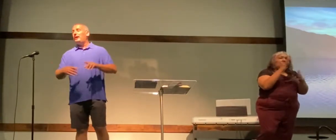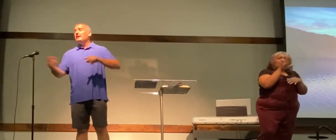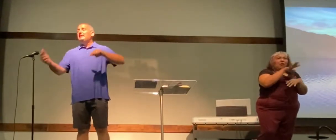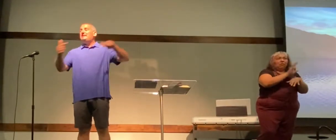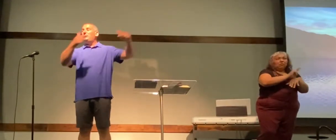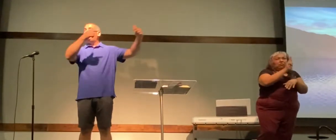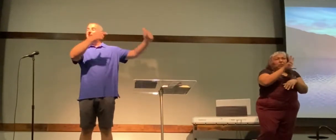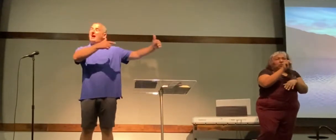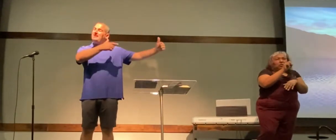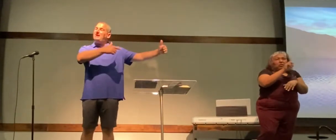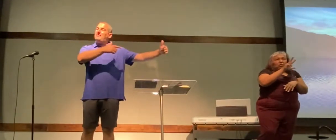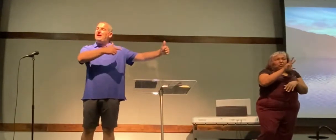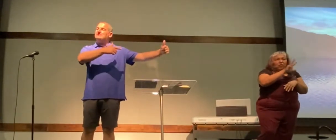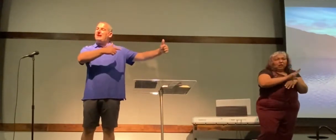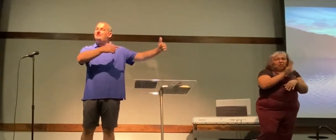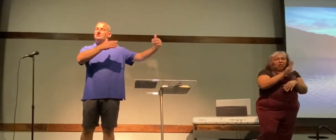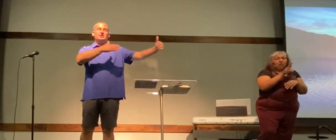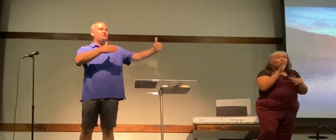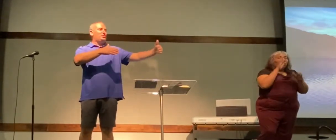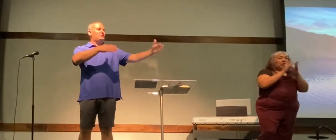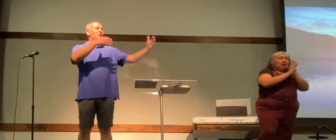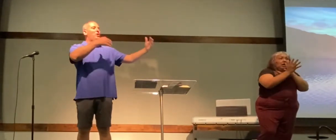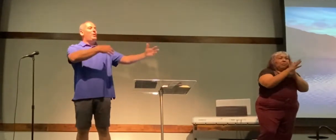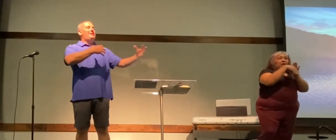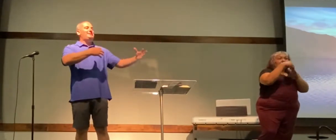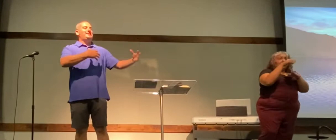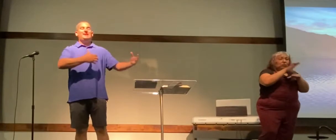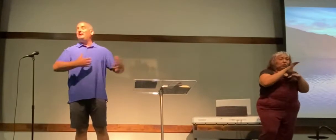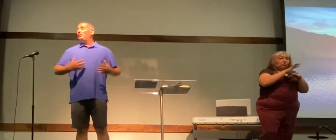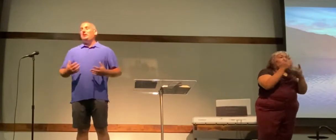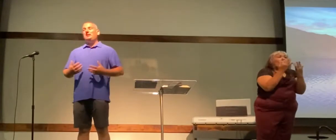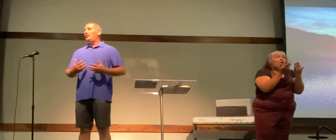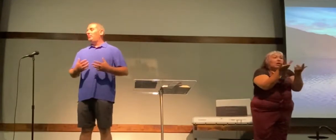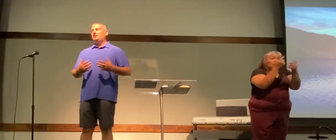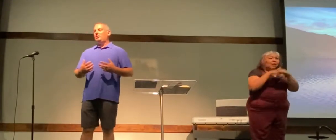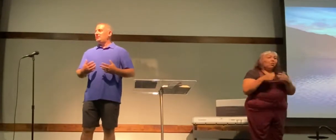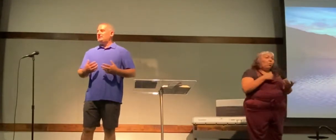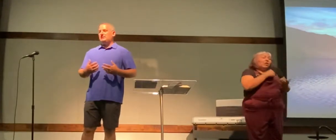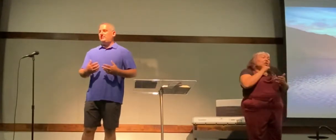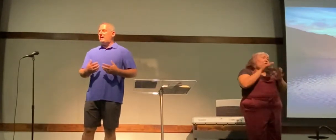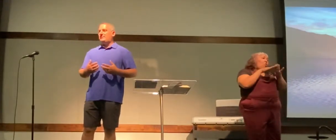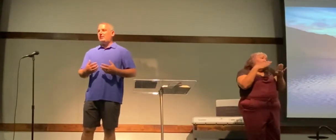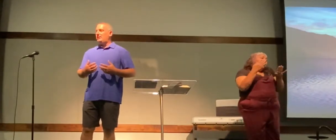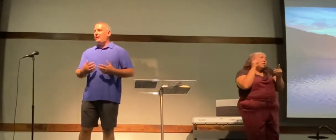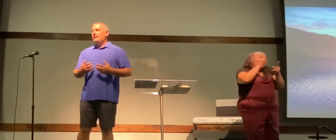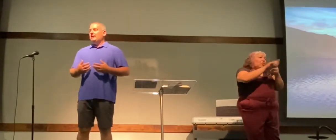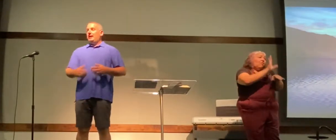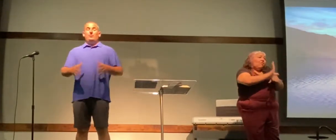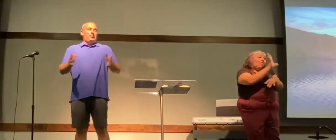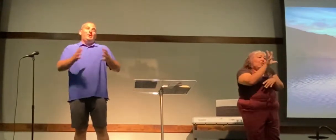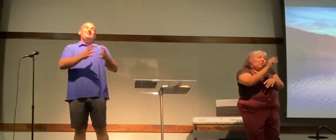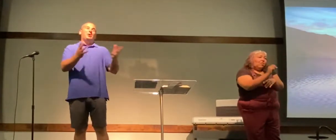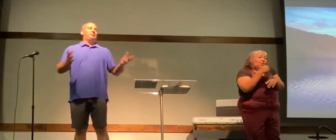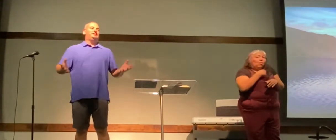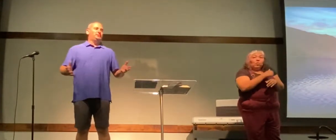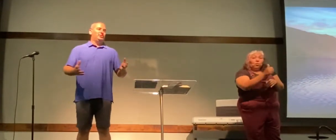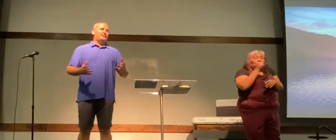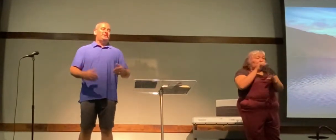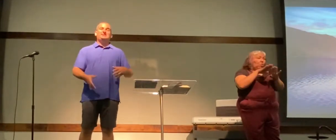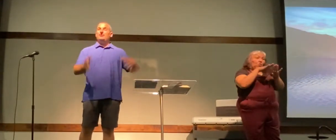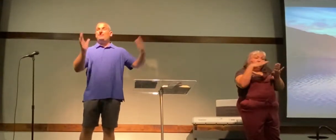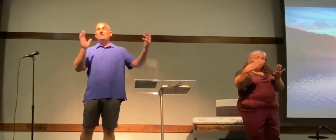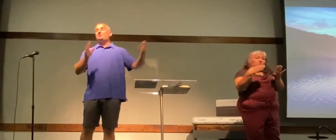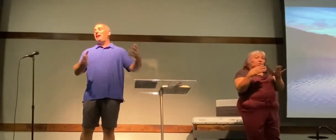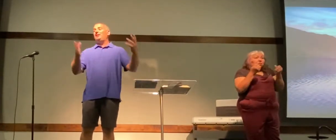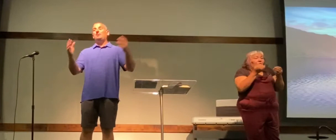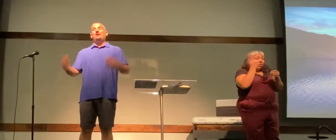3 o'clock. They would line up outside the church doors waiting to get in, and we didn't open doors until 5:30. And we wouldn't open the doors. I mean,